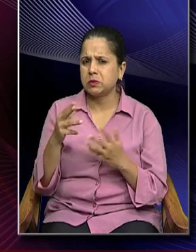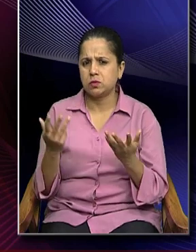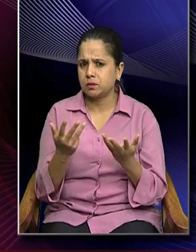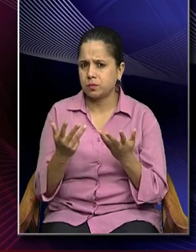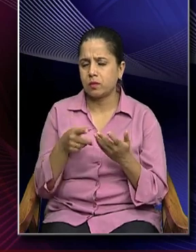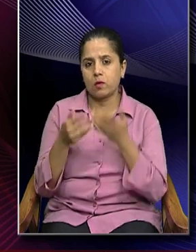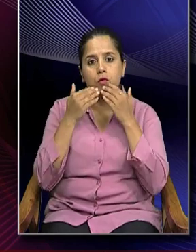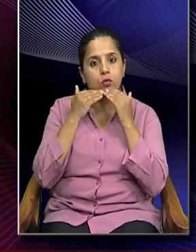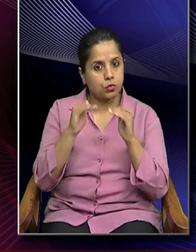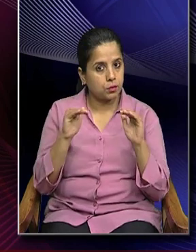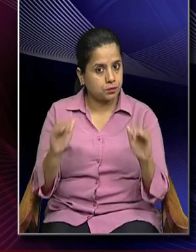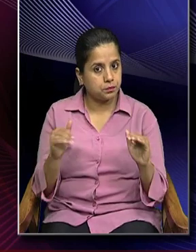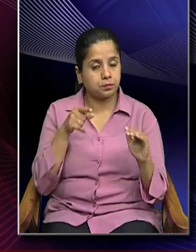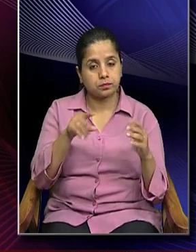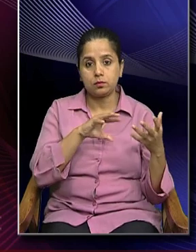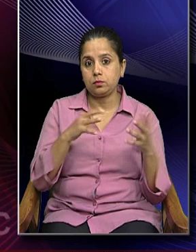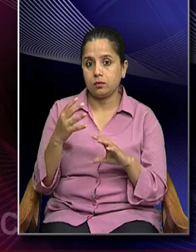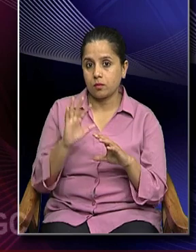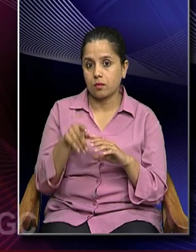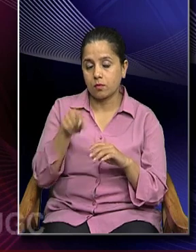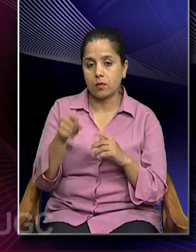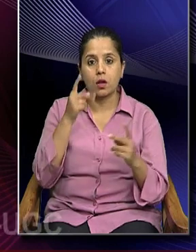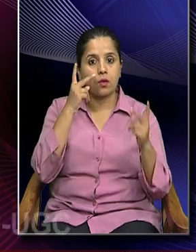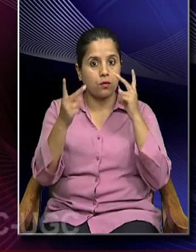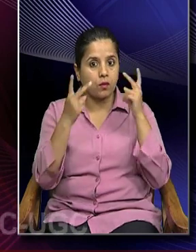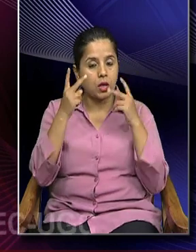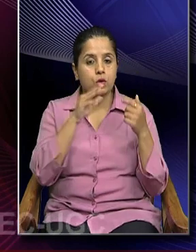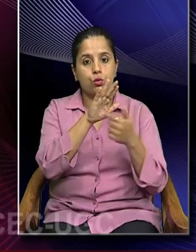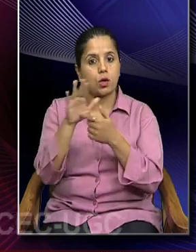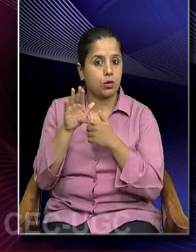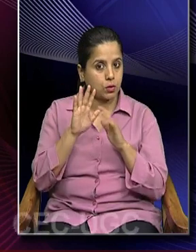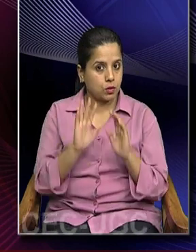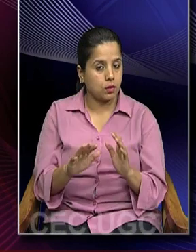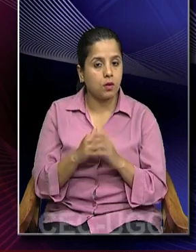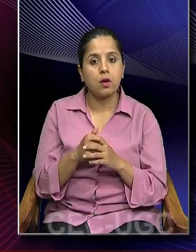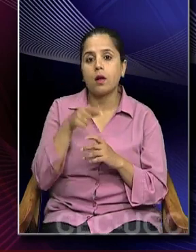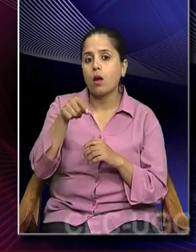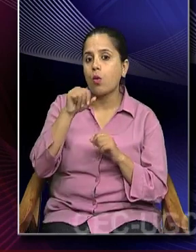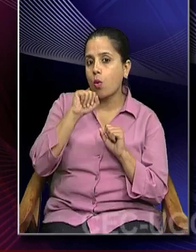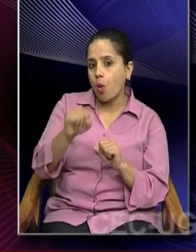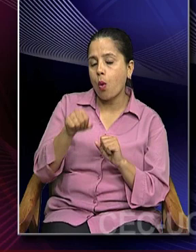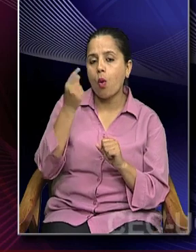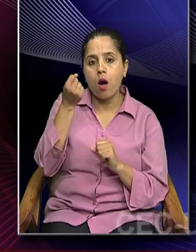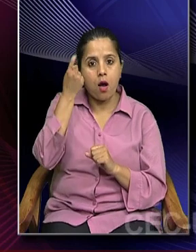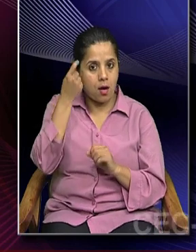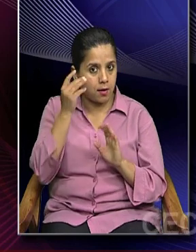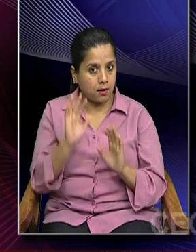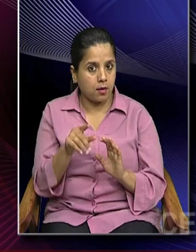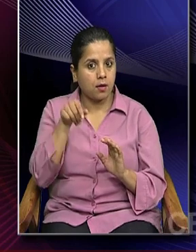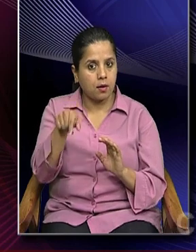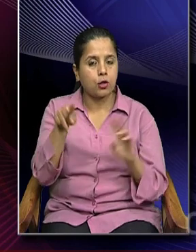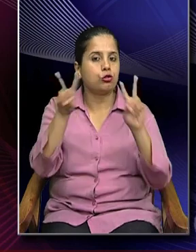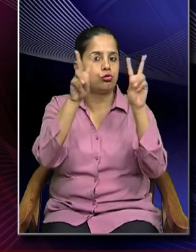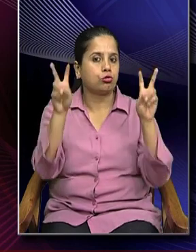The students create a visual representation of their understanding of a